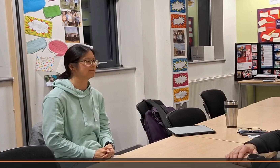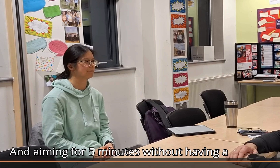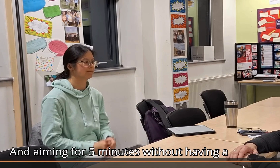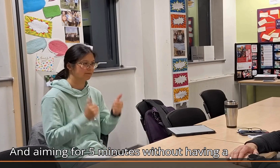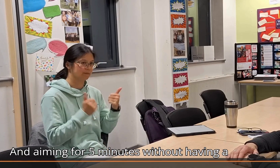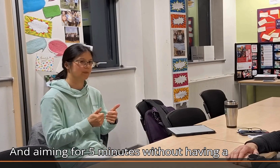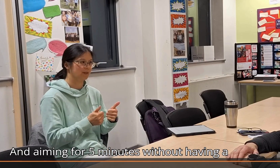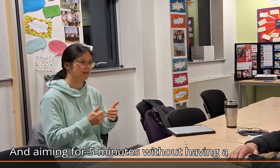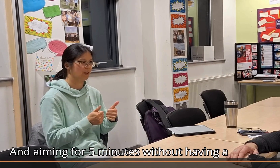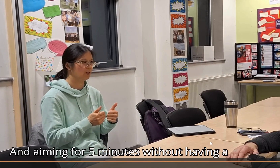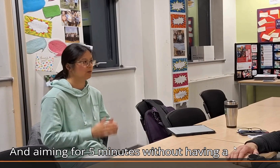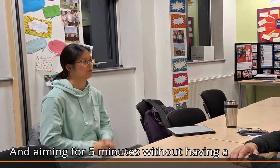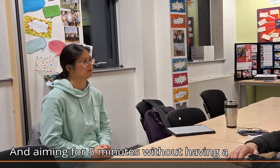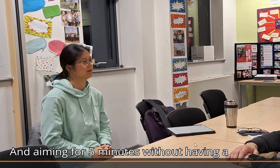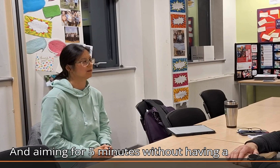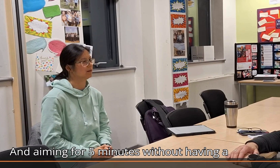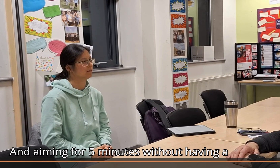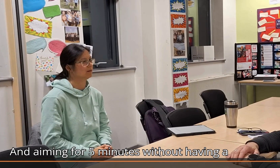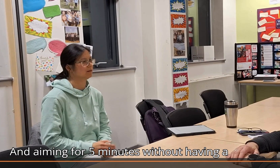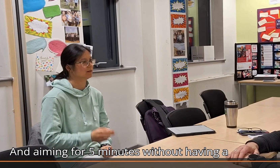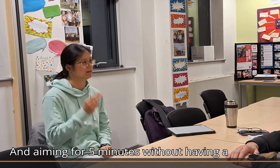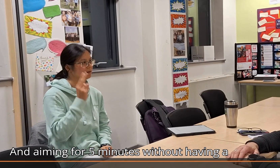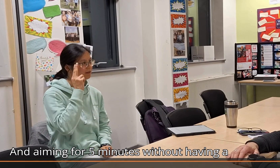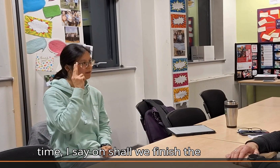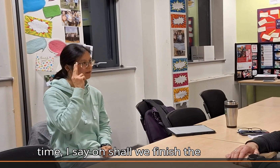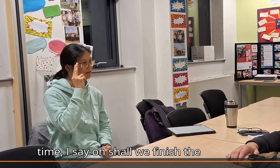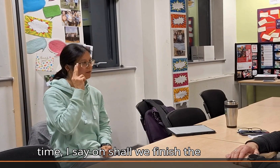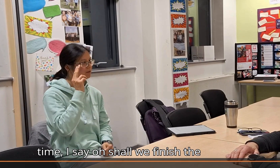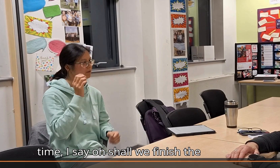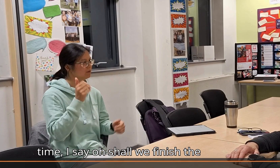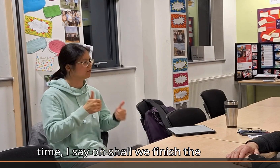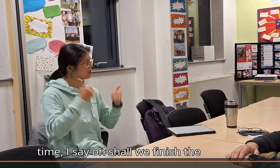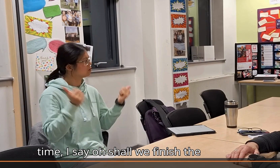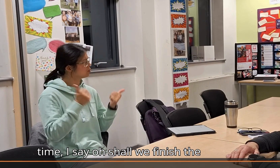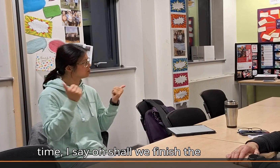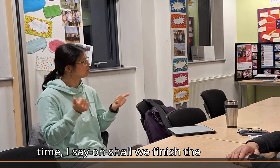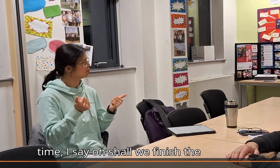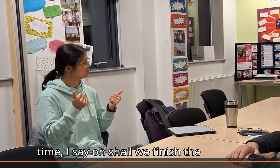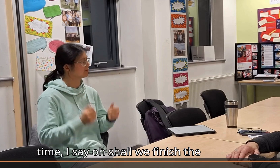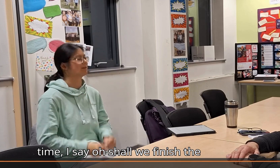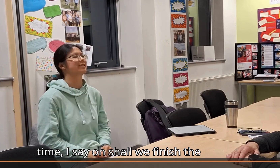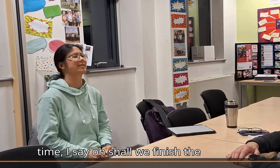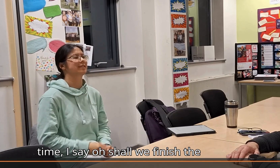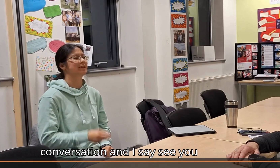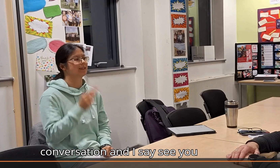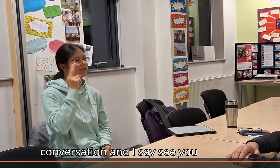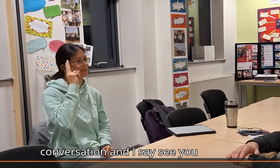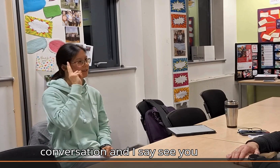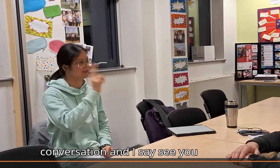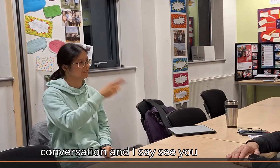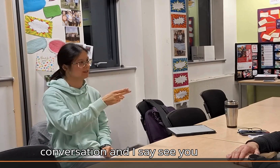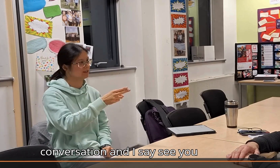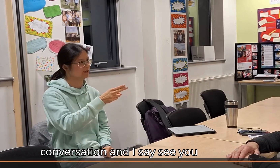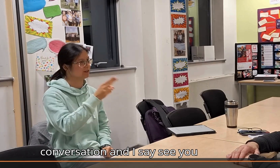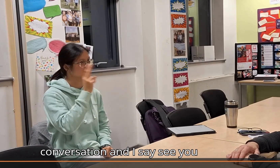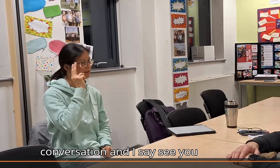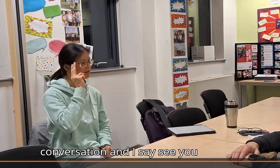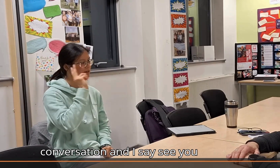And aiming for 5 minutes without having a time, I say, oh, shall we finish the conversation? And say, see